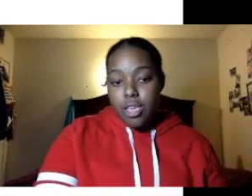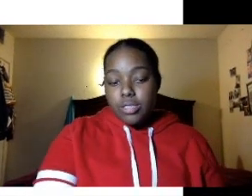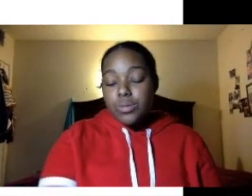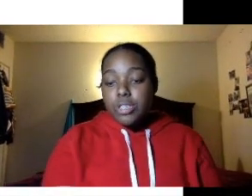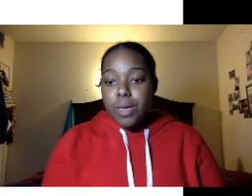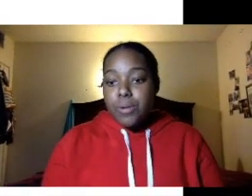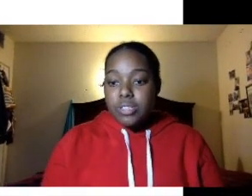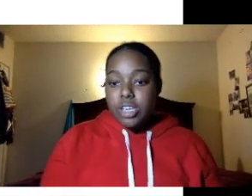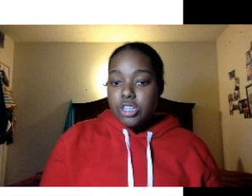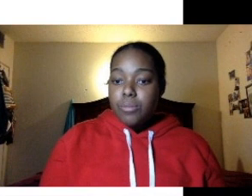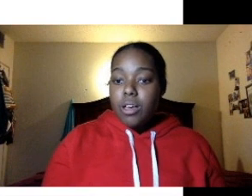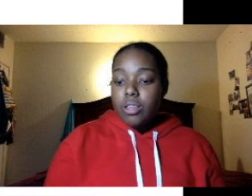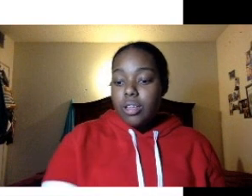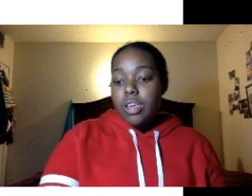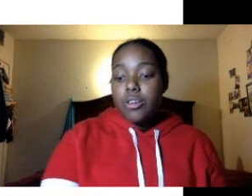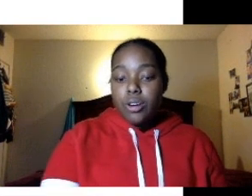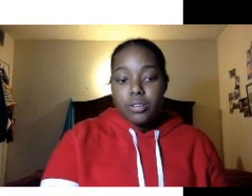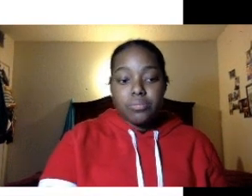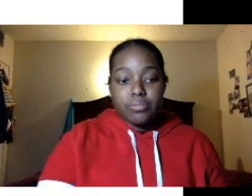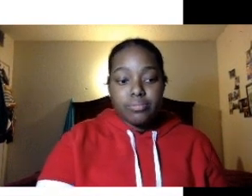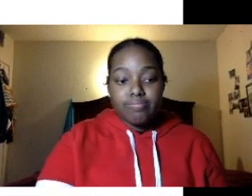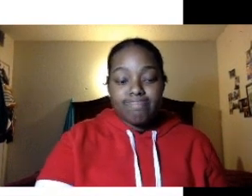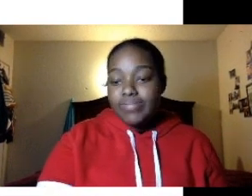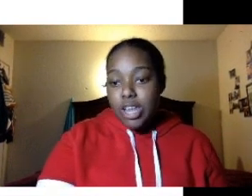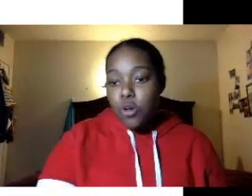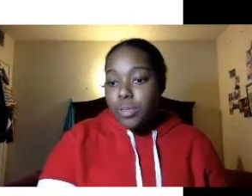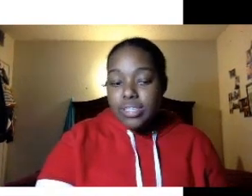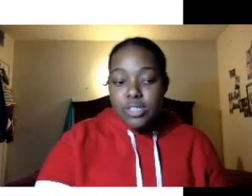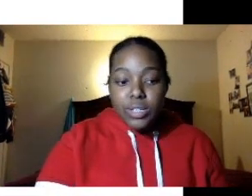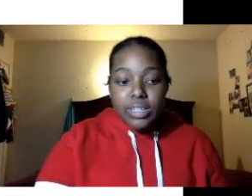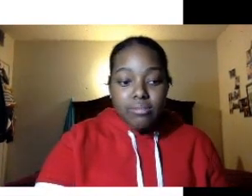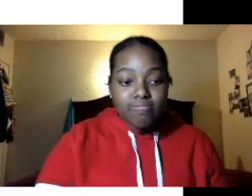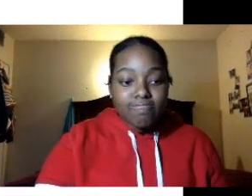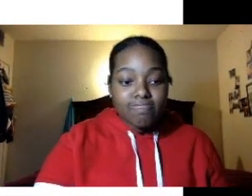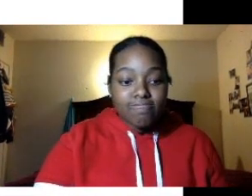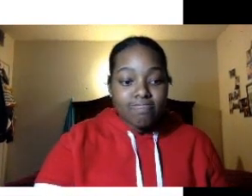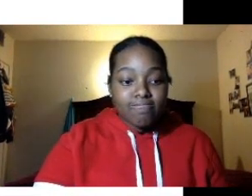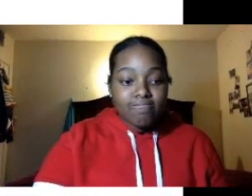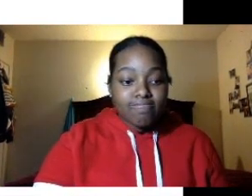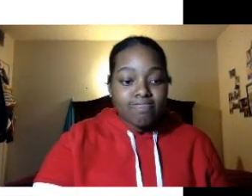So this was just my presentation about Claudia Gordon, and I hope you guys enjoyed.